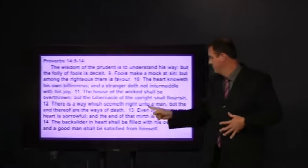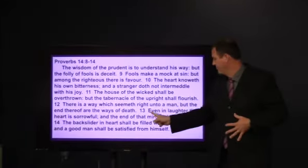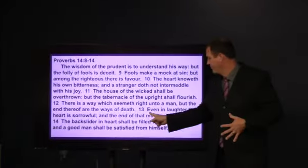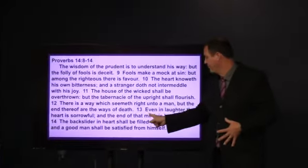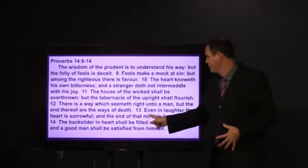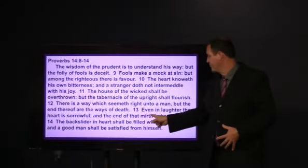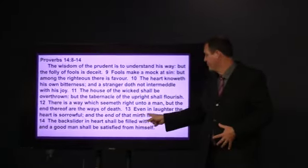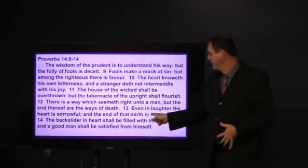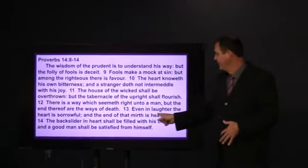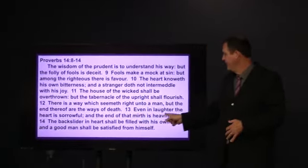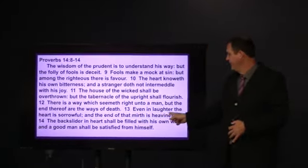Verse 13.